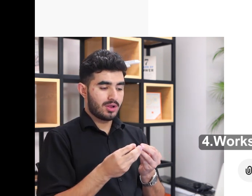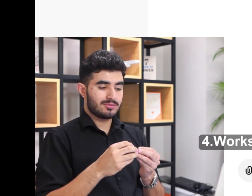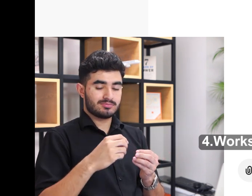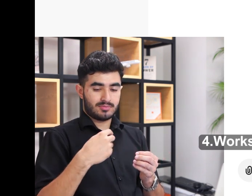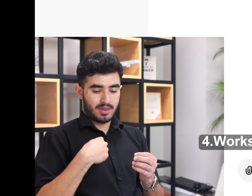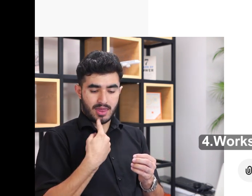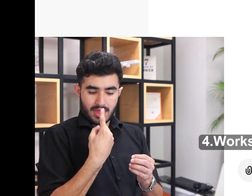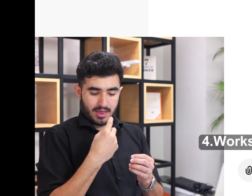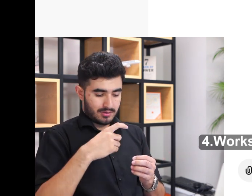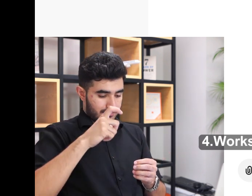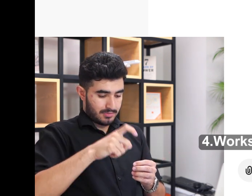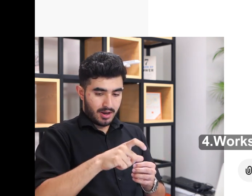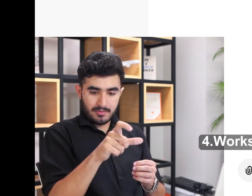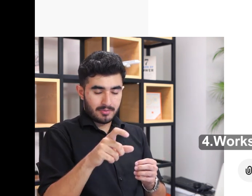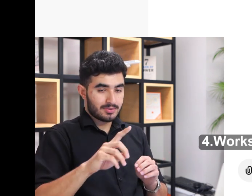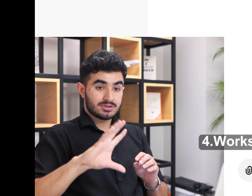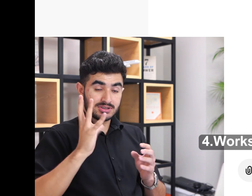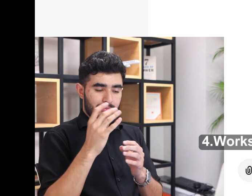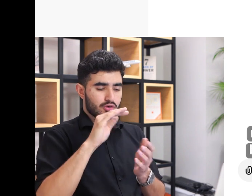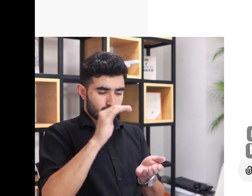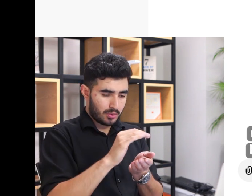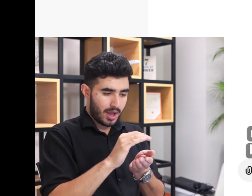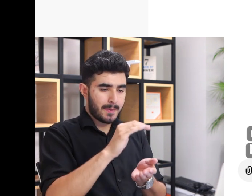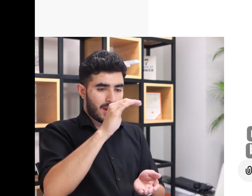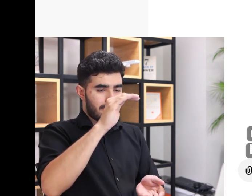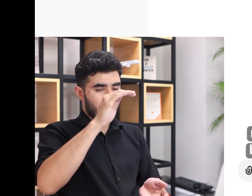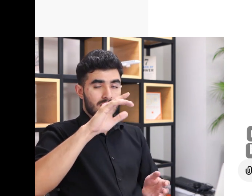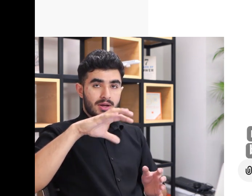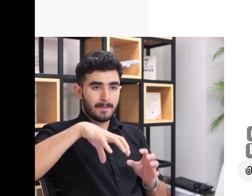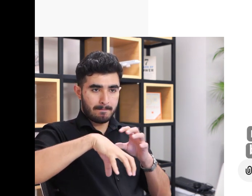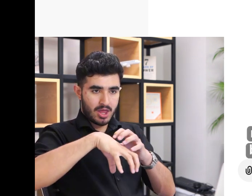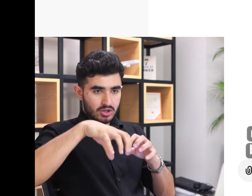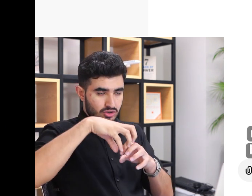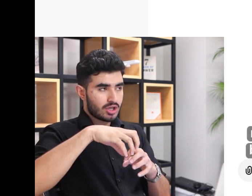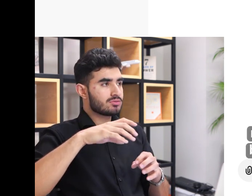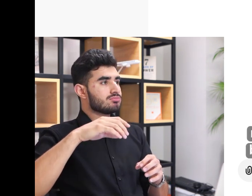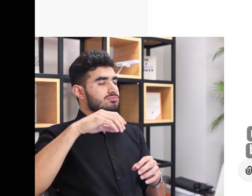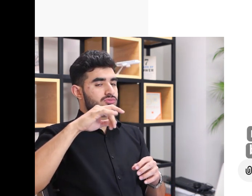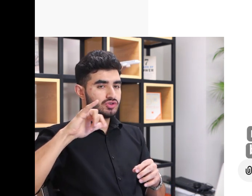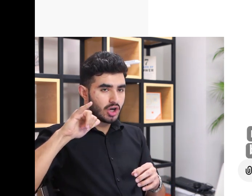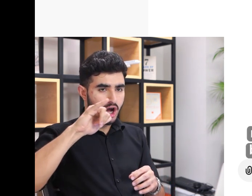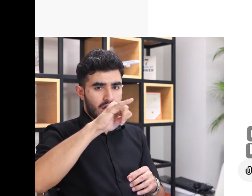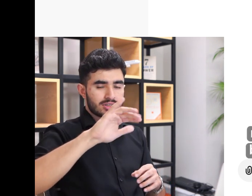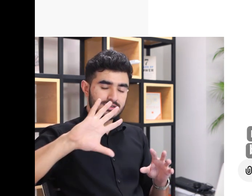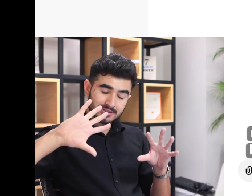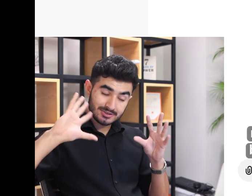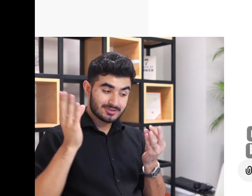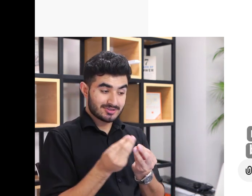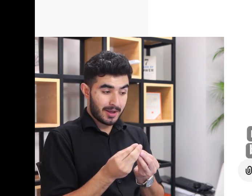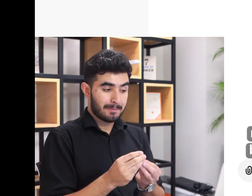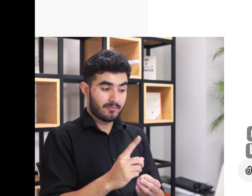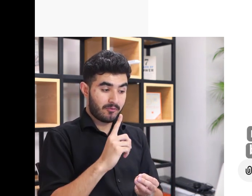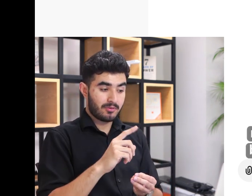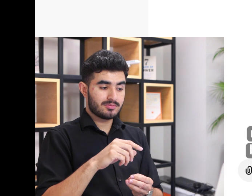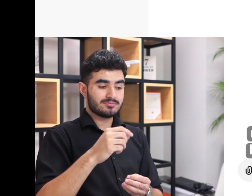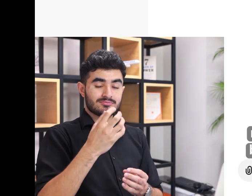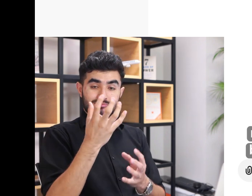Works on all objects. It pulls on all things, no matter if they are big like a building or small like a pebble.